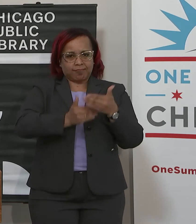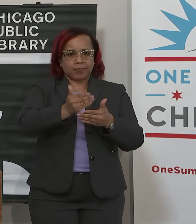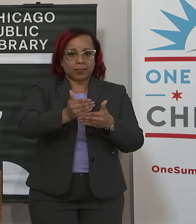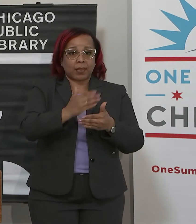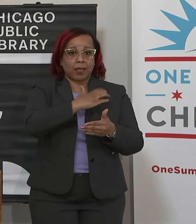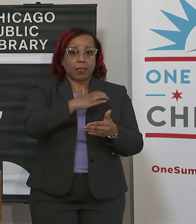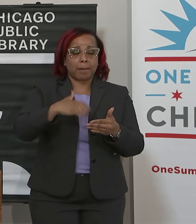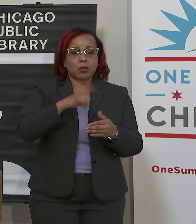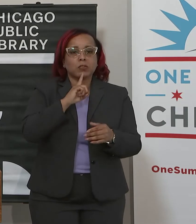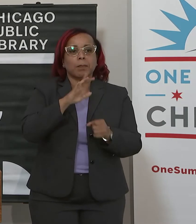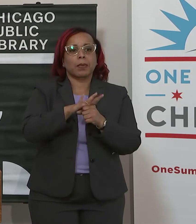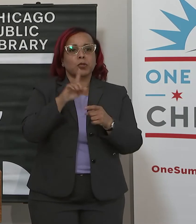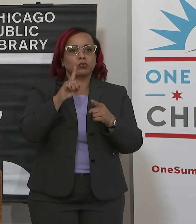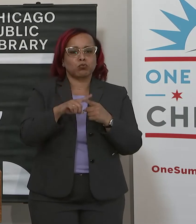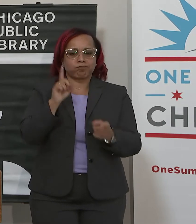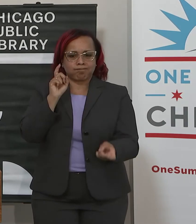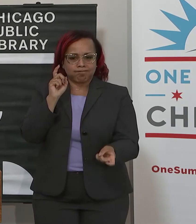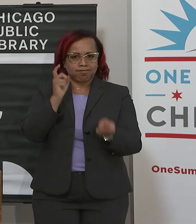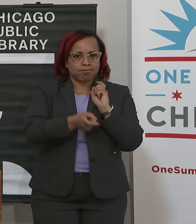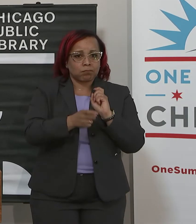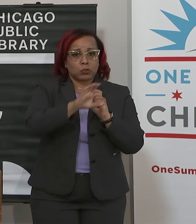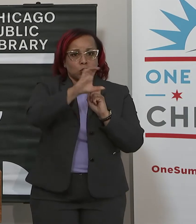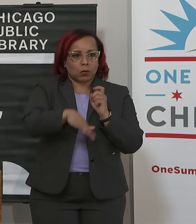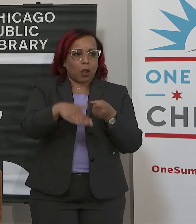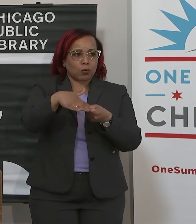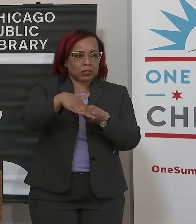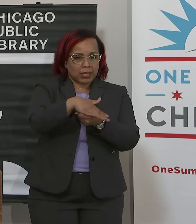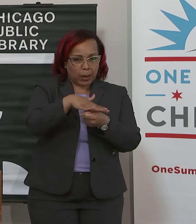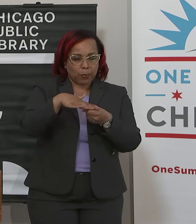our mayor's commitment to revitalizing Chicago's